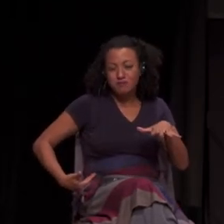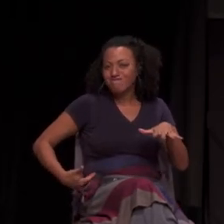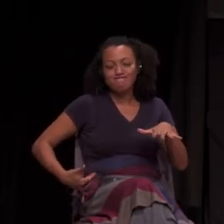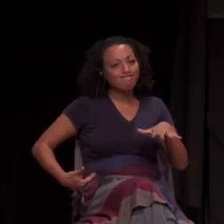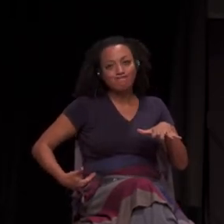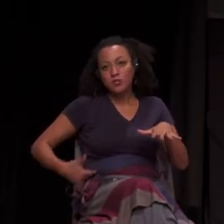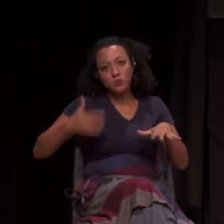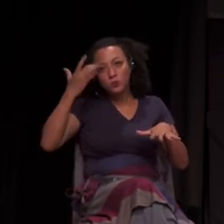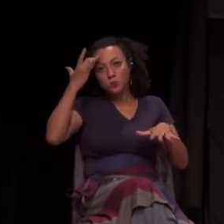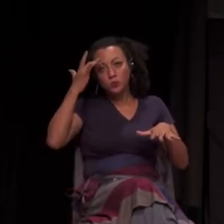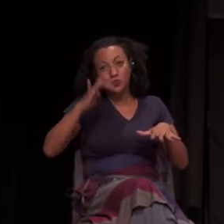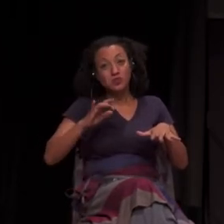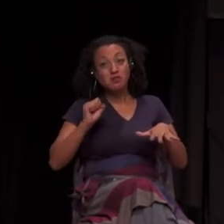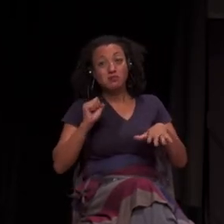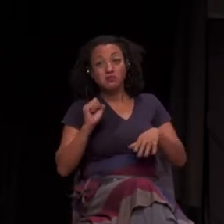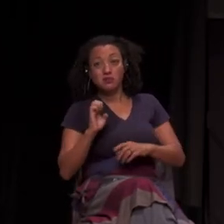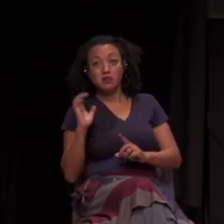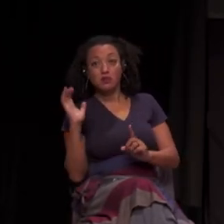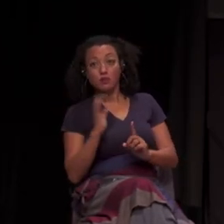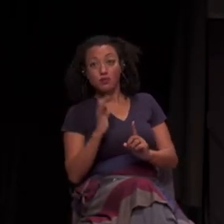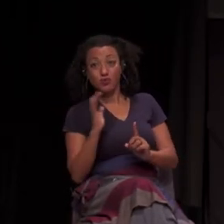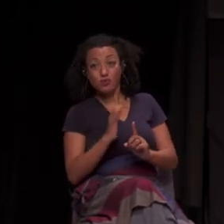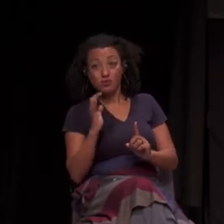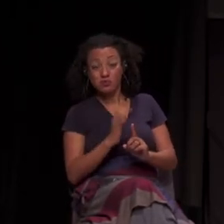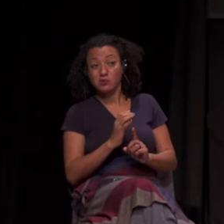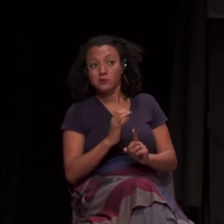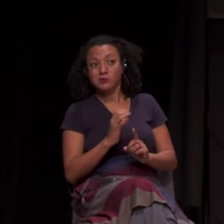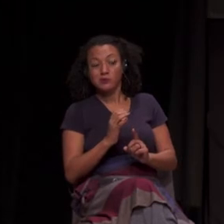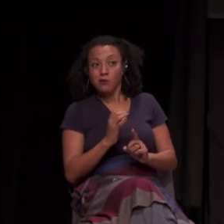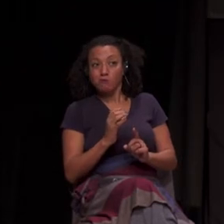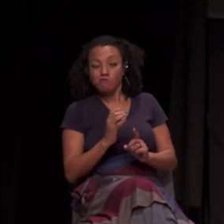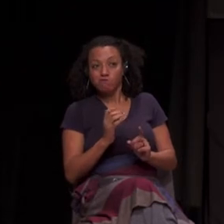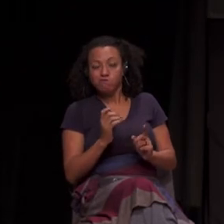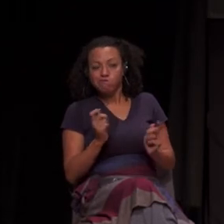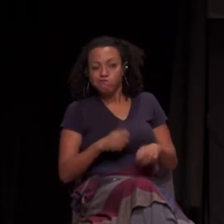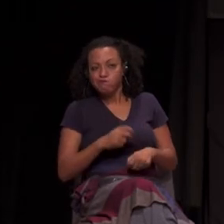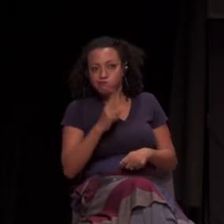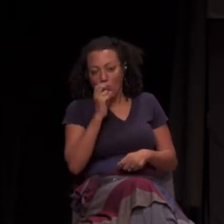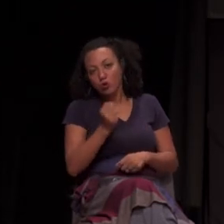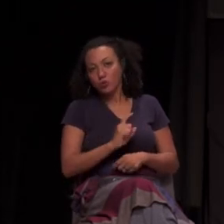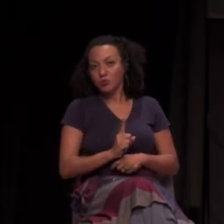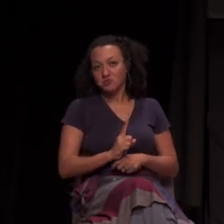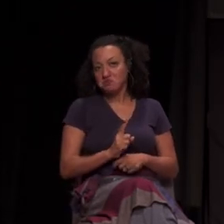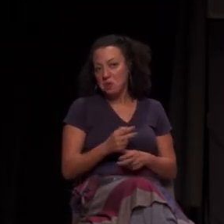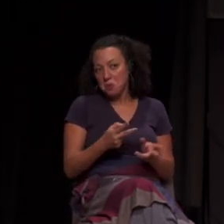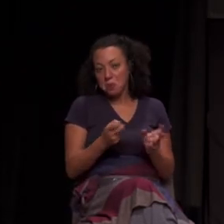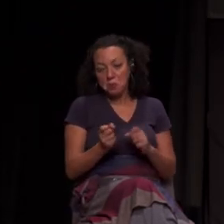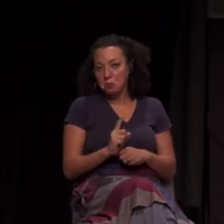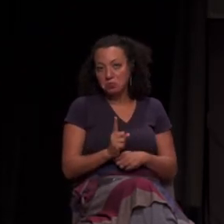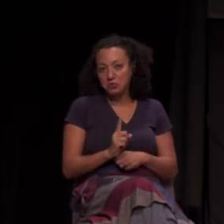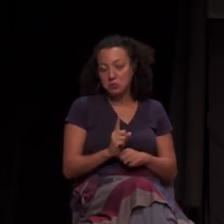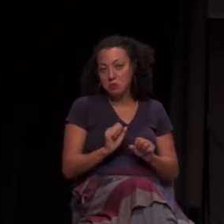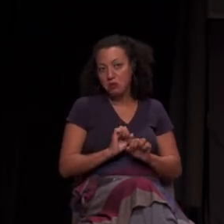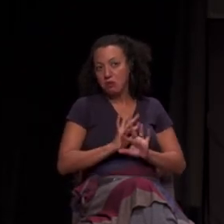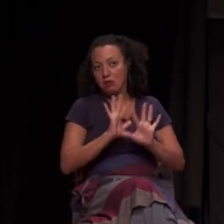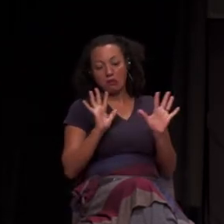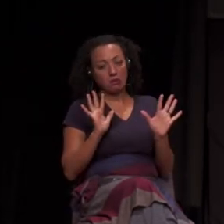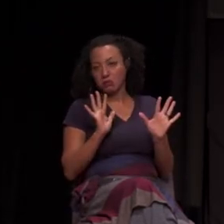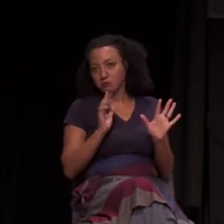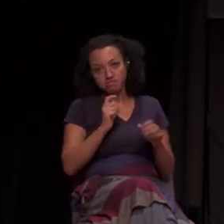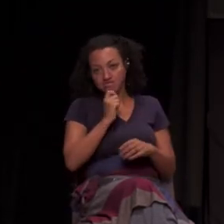been. I haven't seen any particular evidence of that in terms of